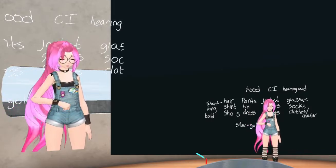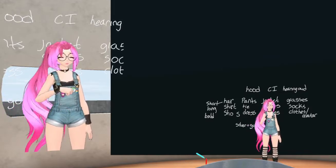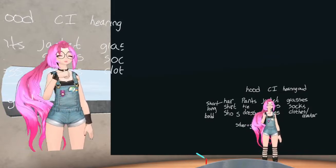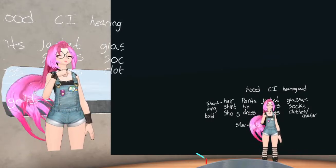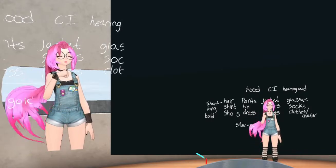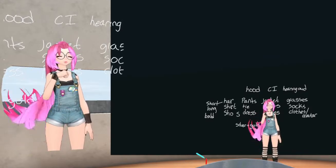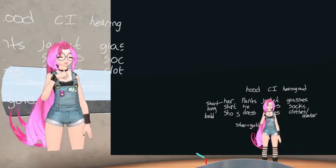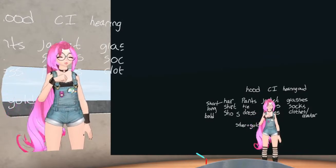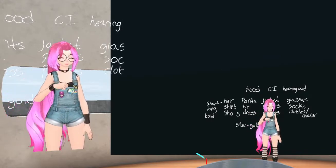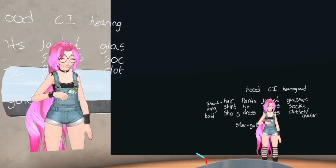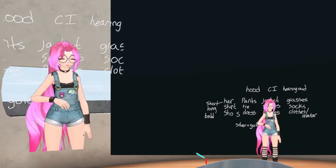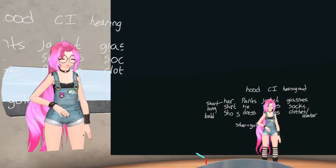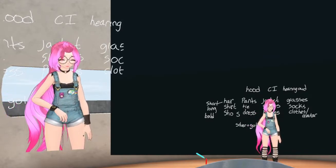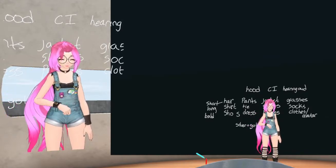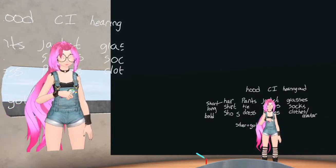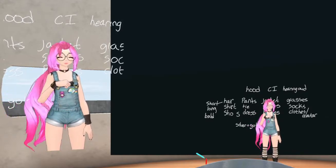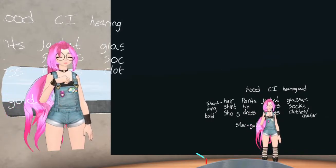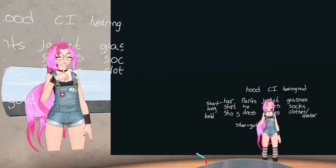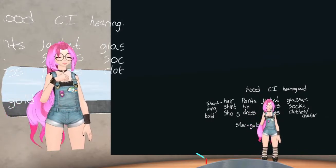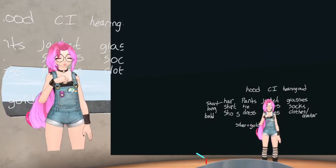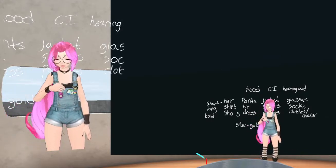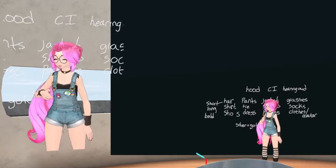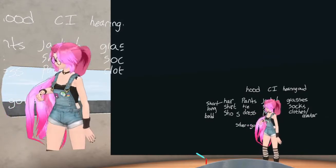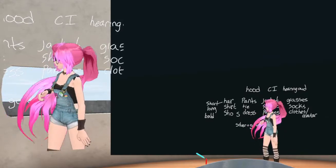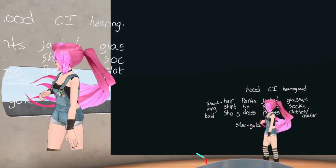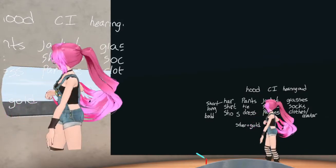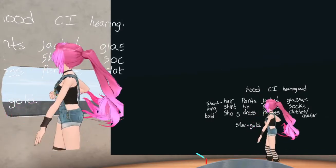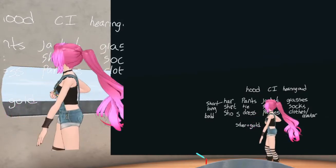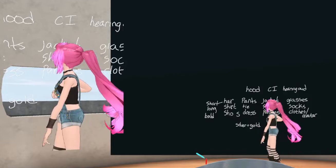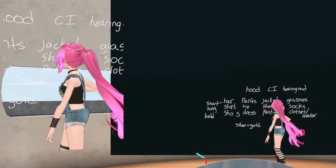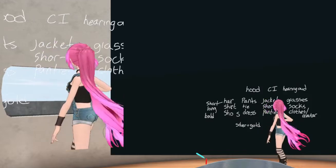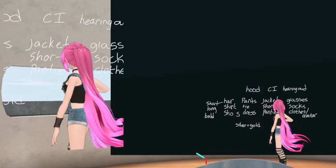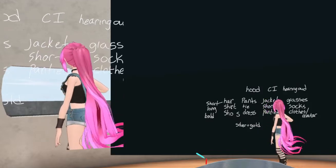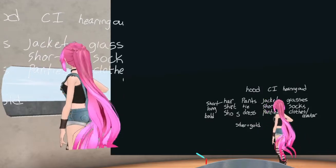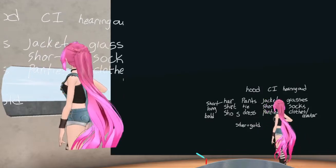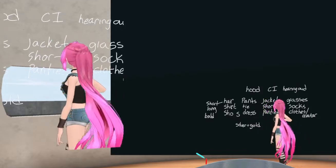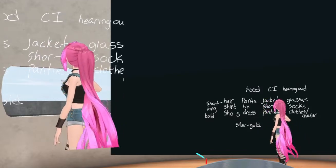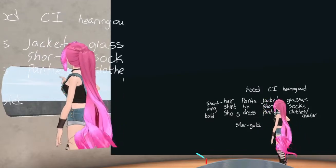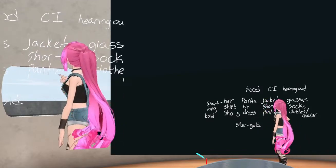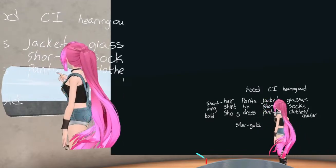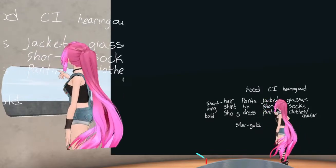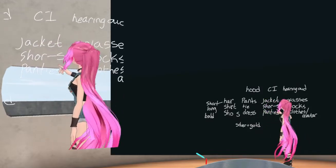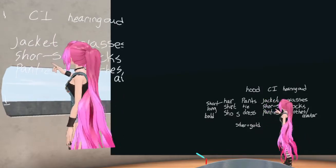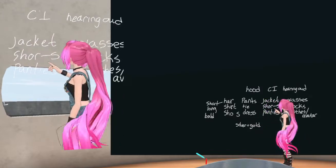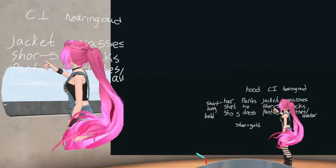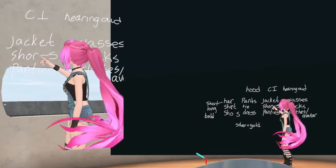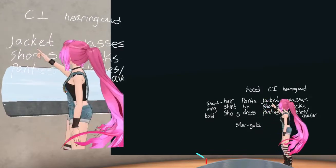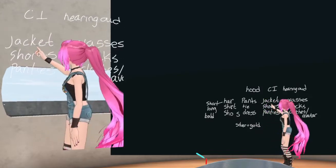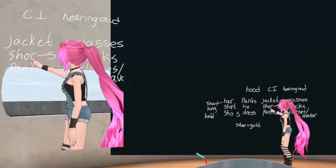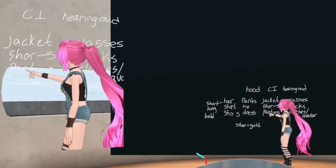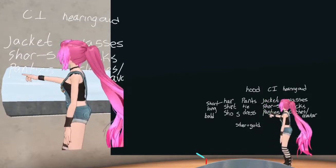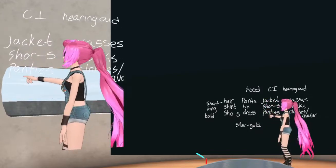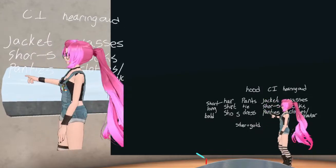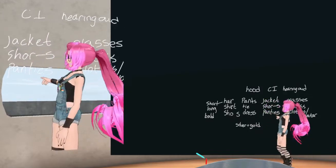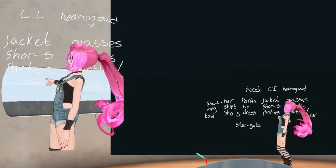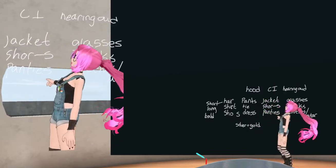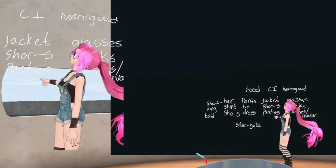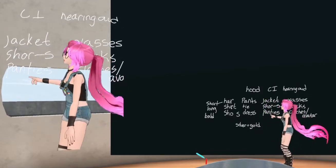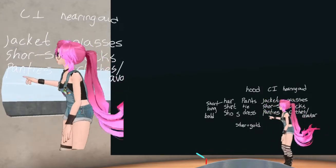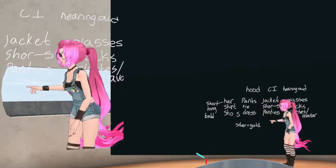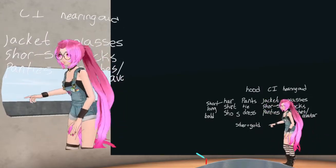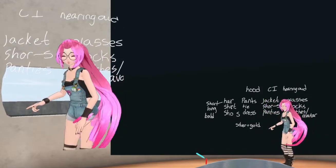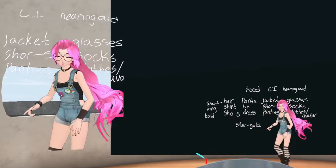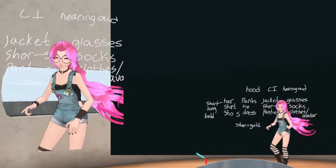Yeah, zipper. If you want to grab upwards, zipper, that's a good question. And cool,